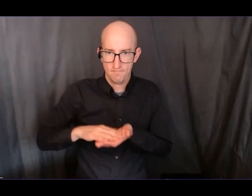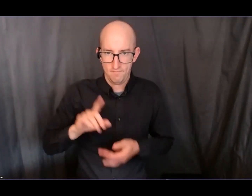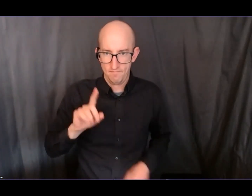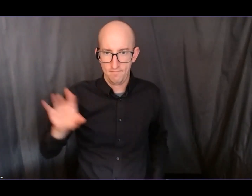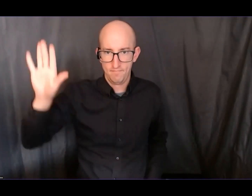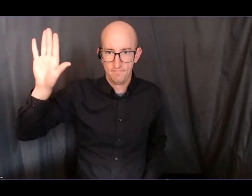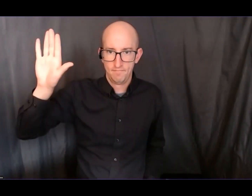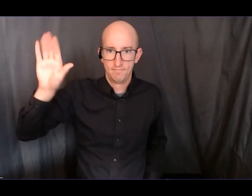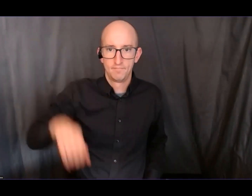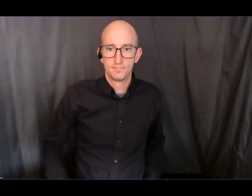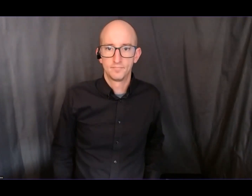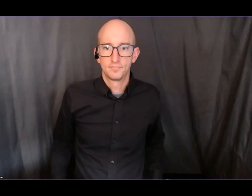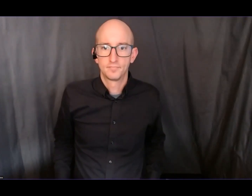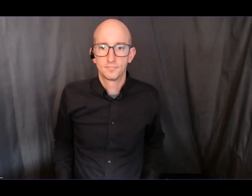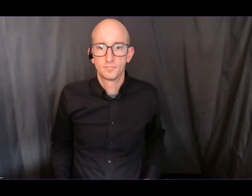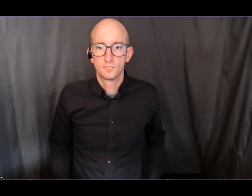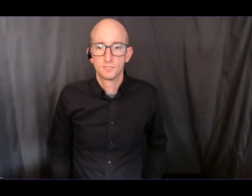jot down.